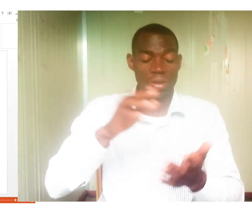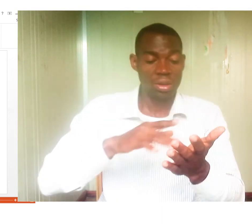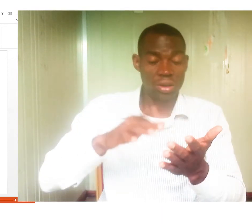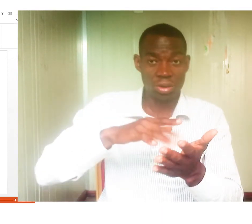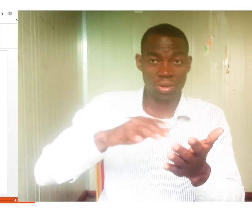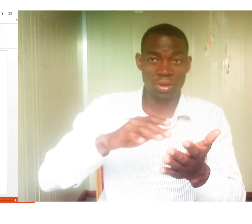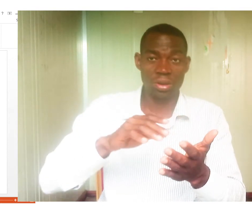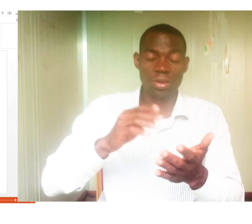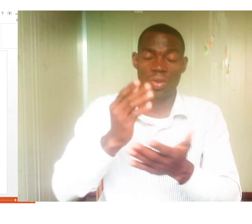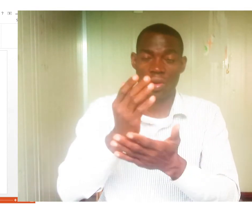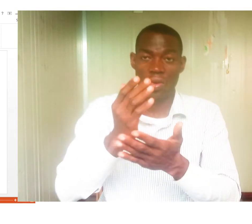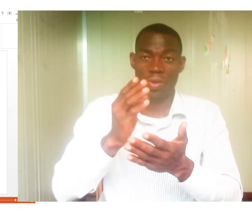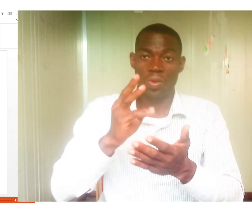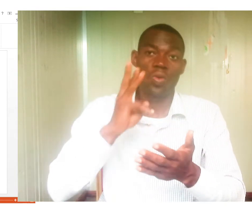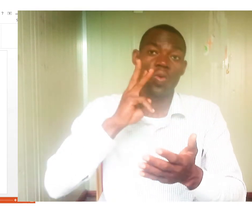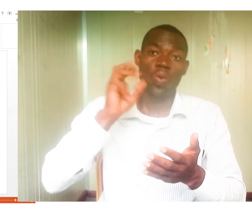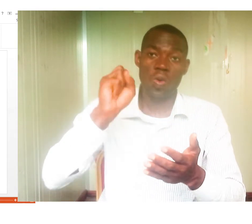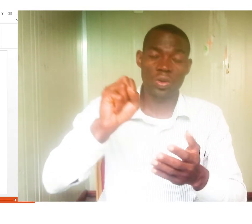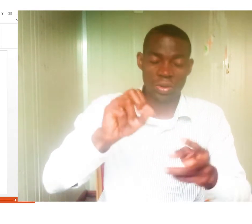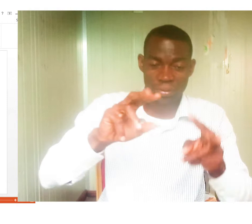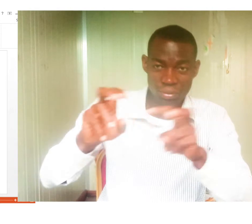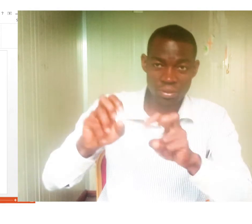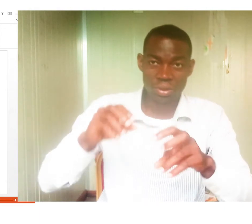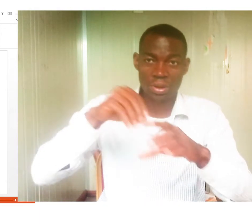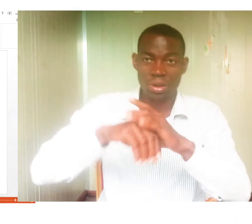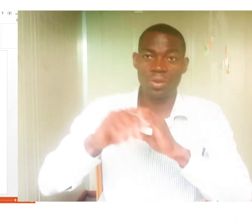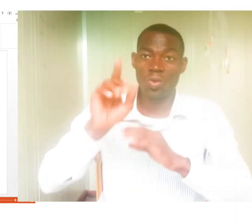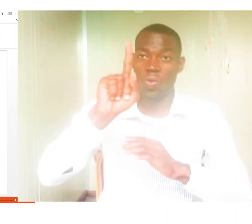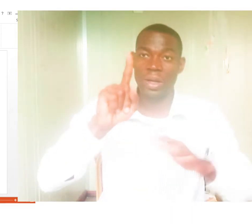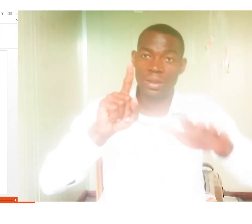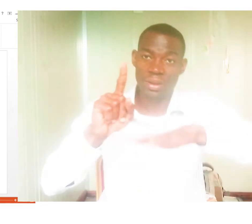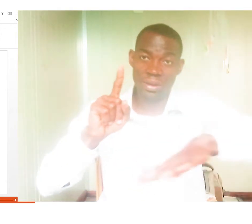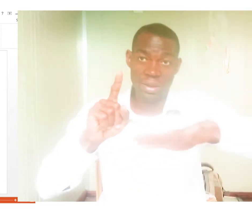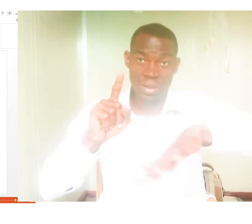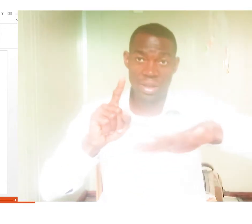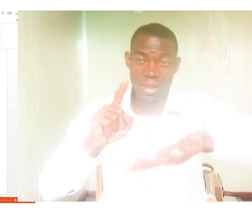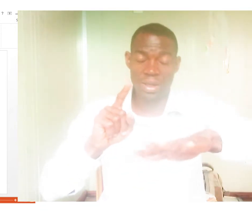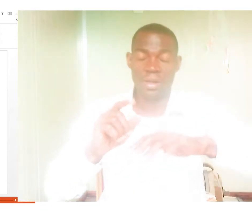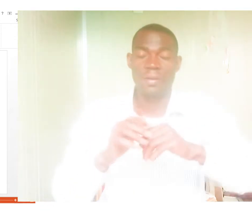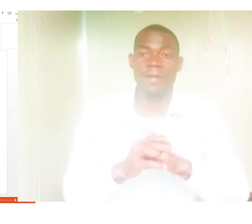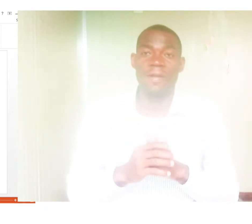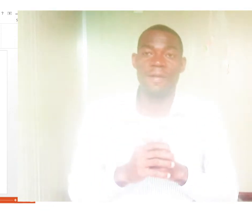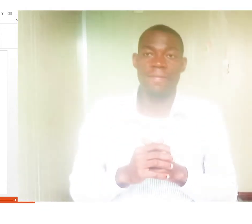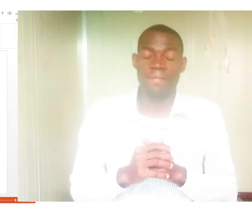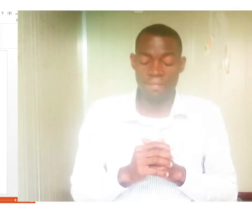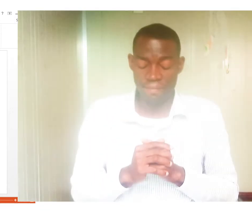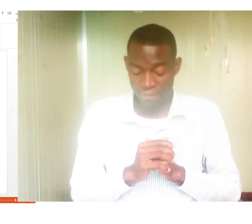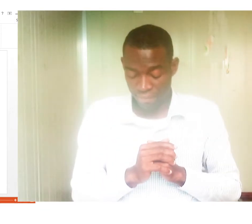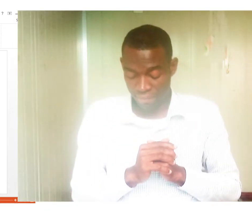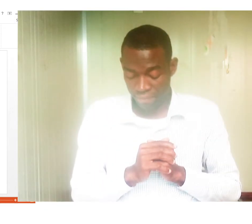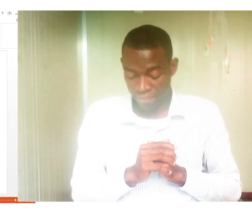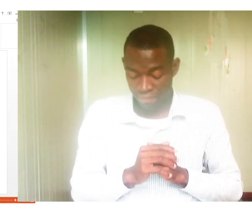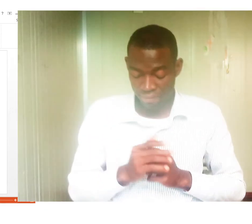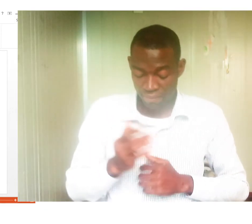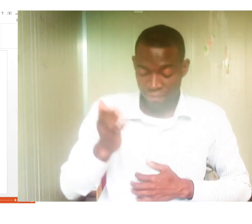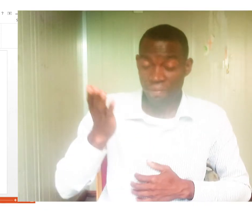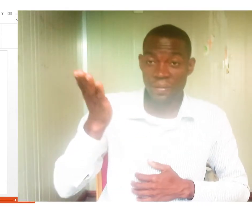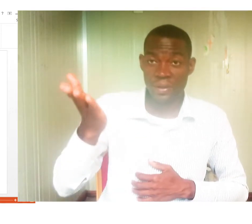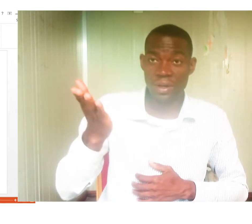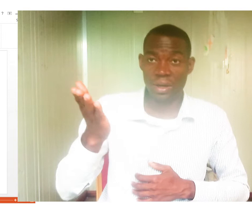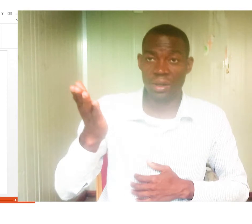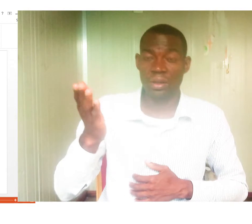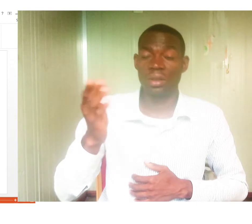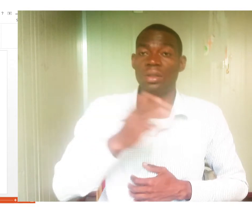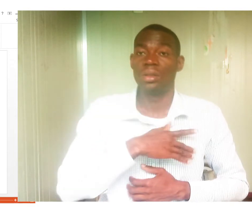Katabe, Blantyre, Dedza, and Dedza. Here are the methods that